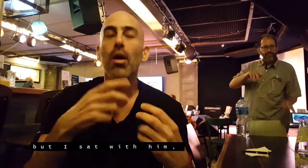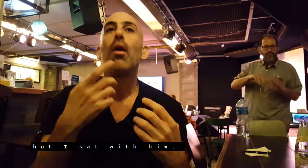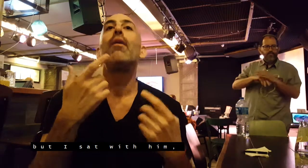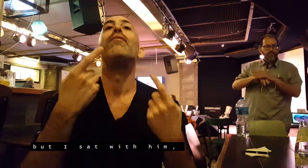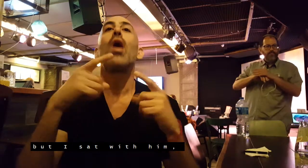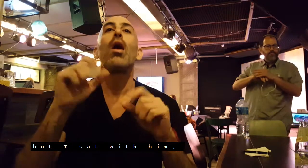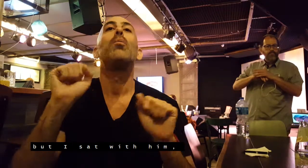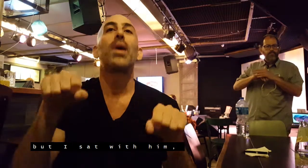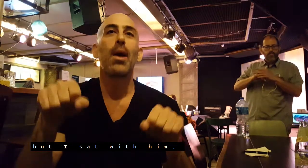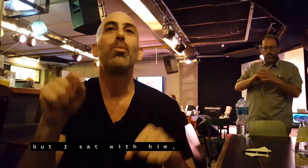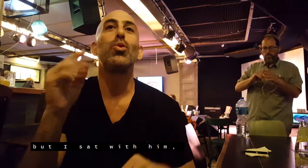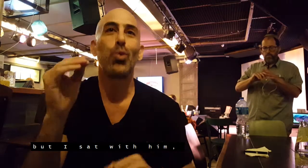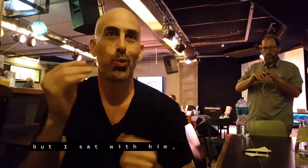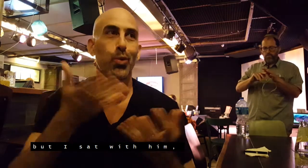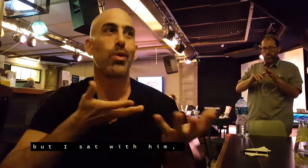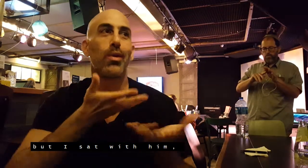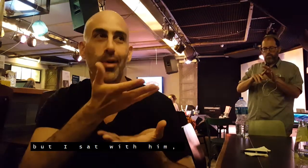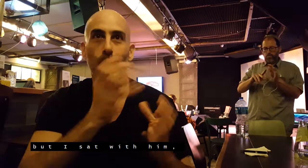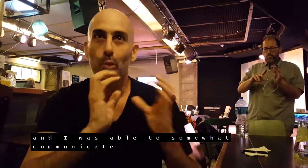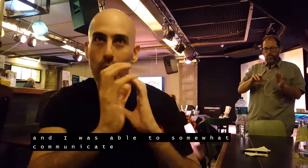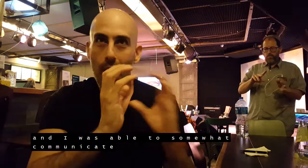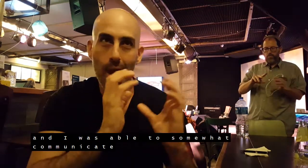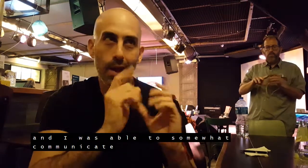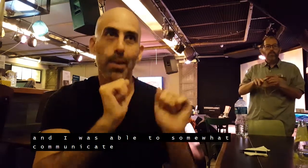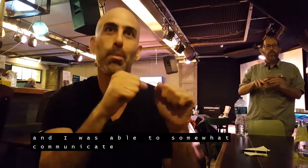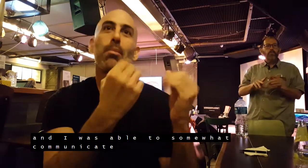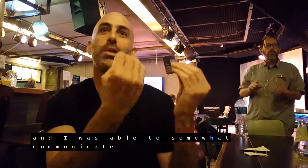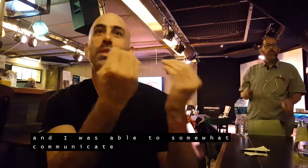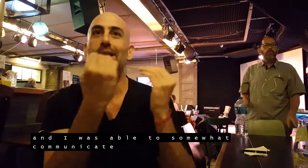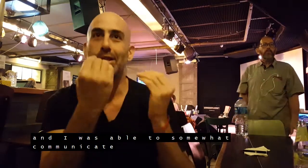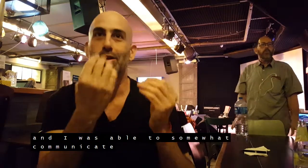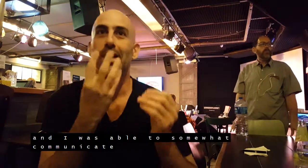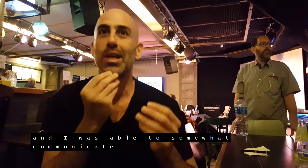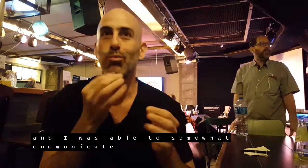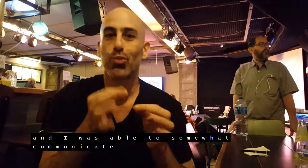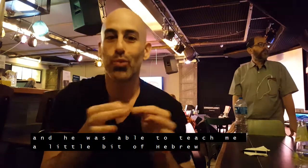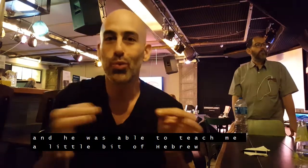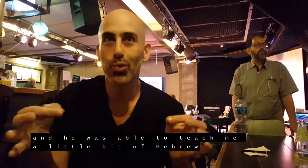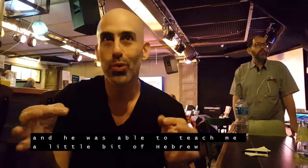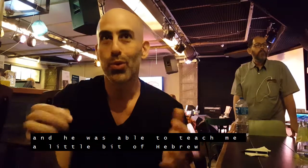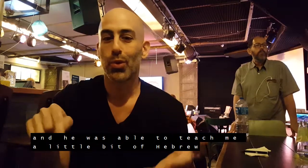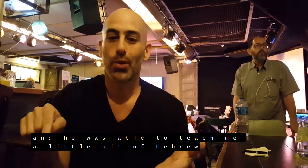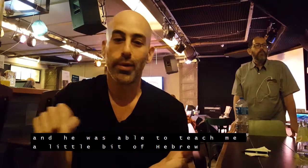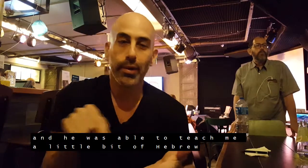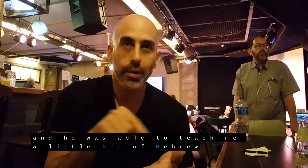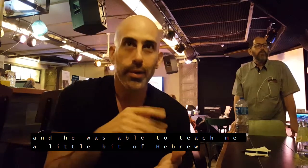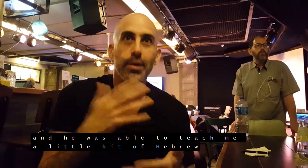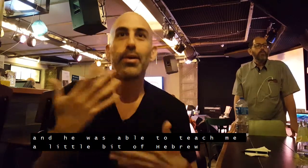But I sat with him. I was able to somewhat communicate. He was able to teach me a little bit of Hebrew.